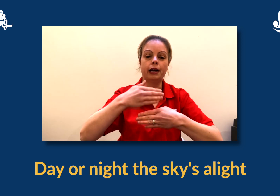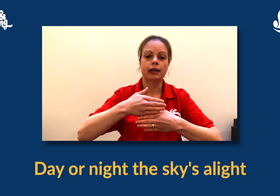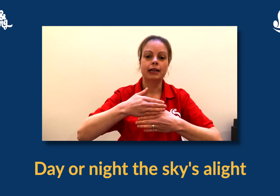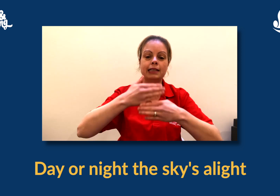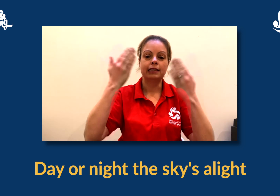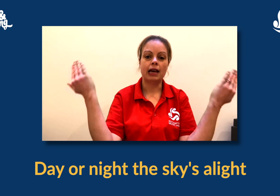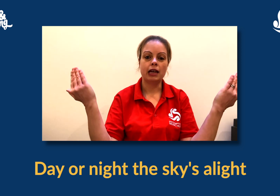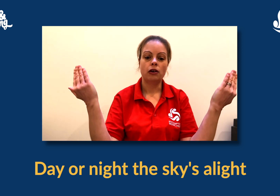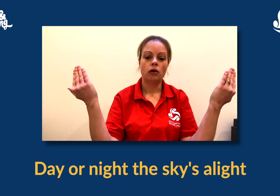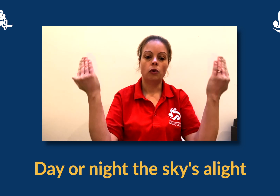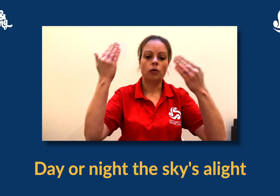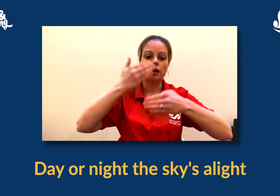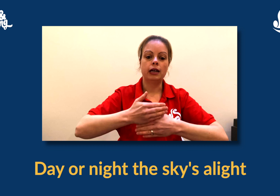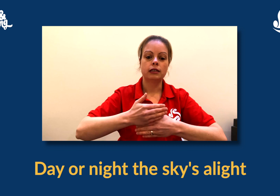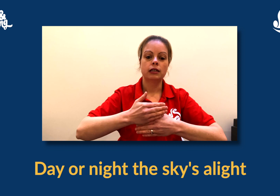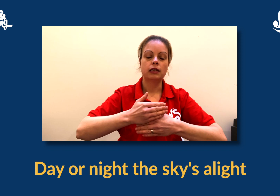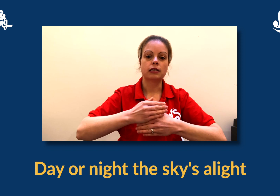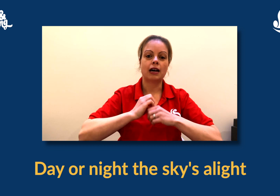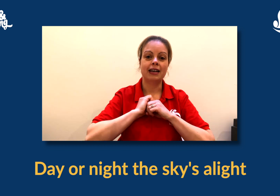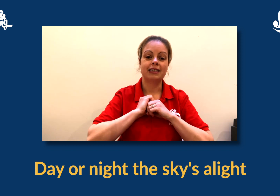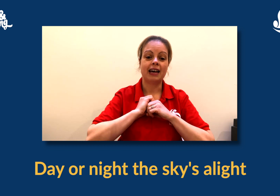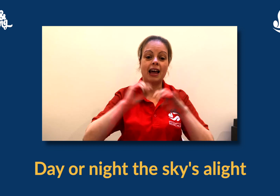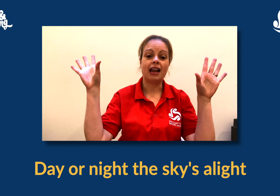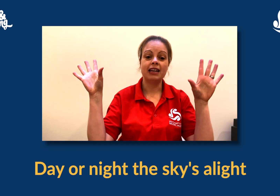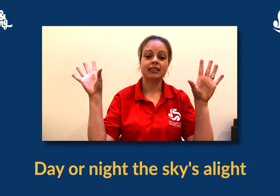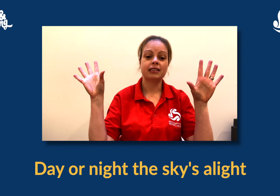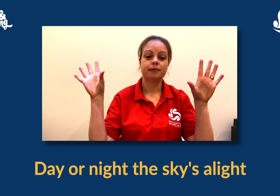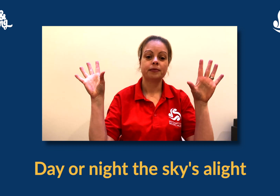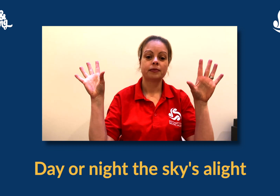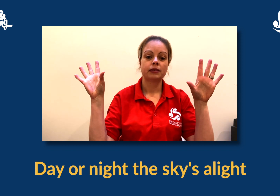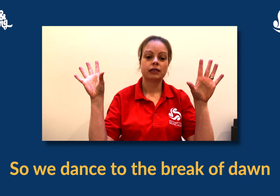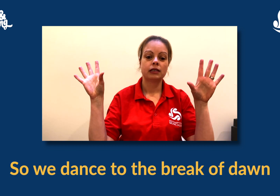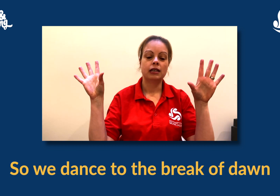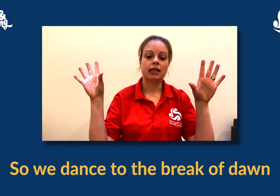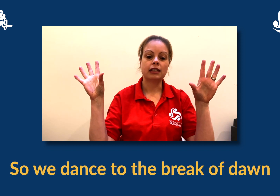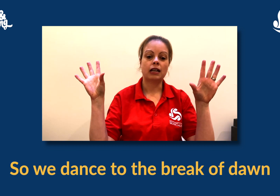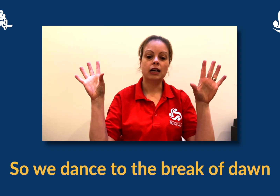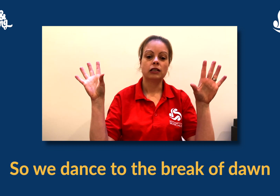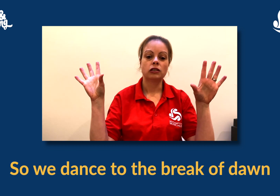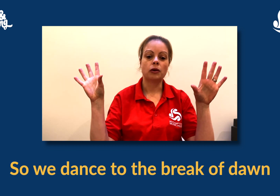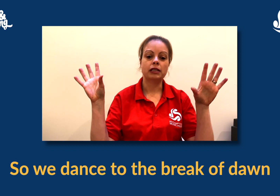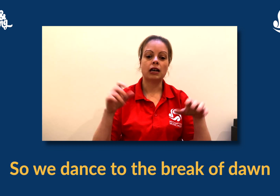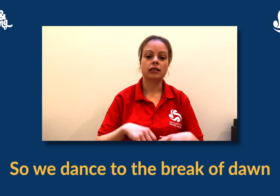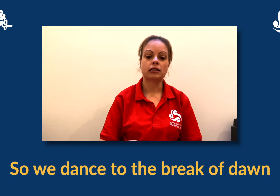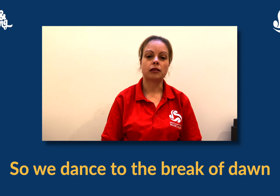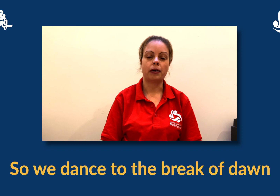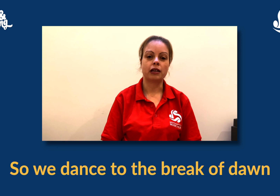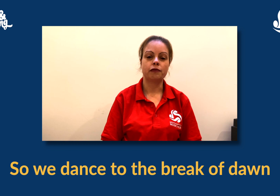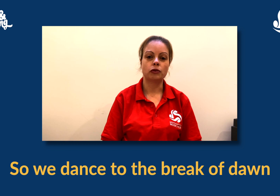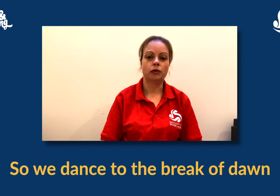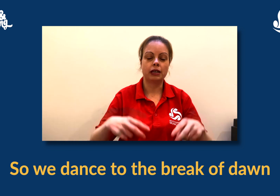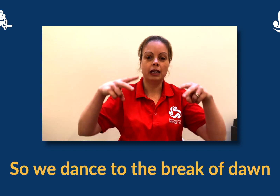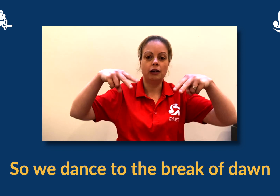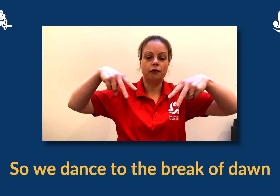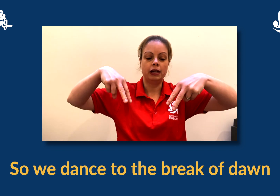whole line, day or night, the sky's a light. Next line, so we dance to the break